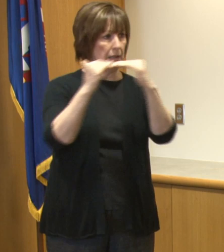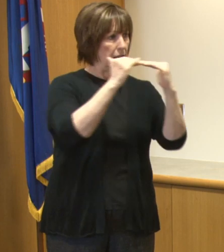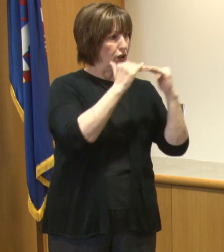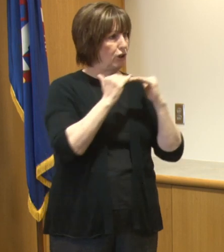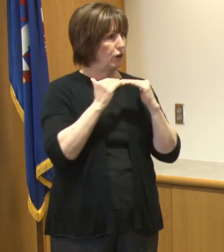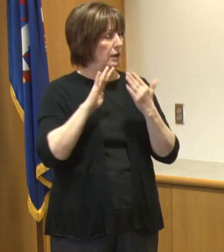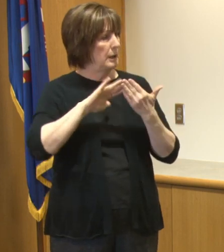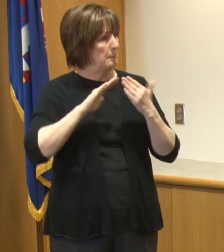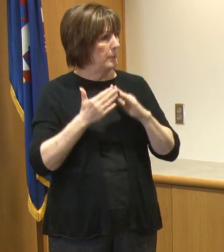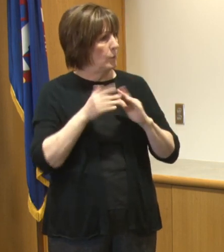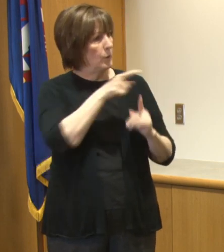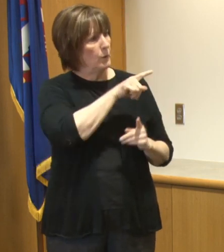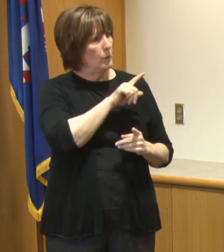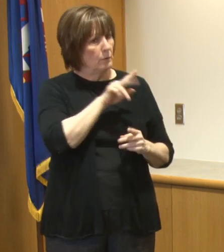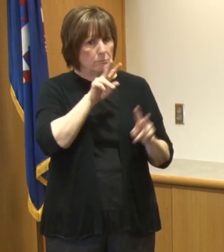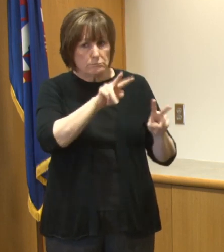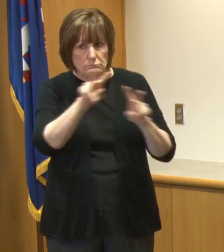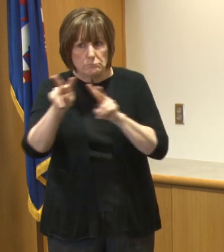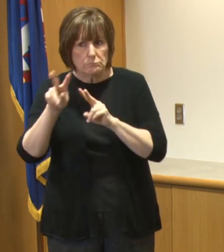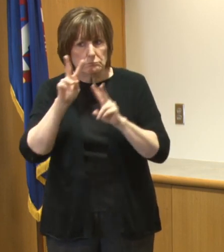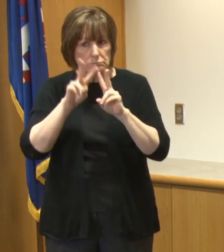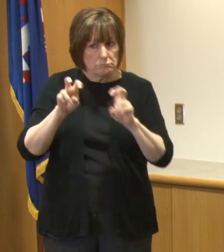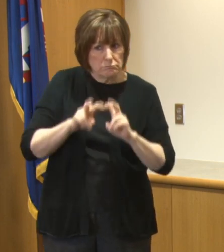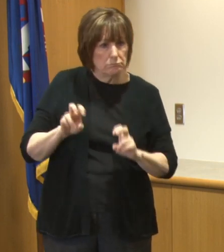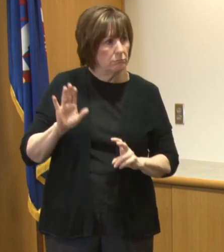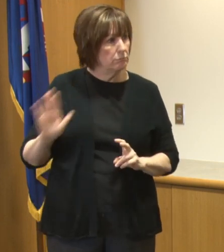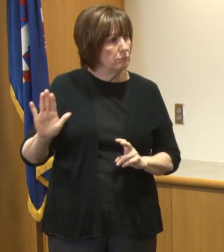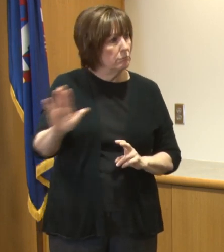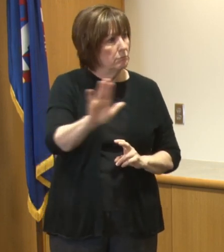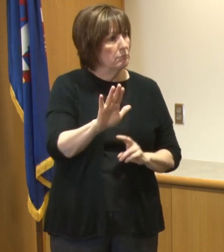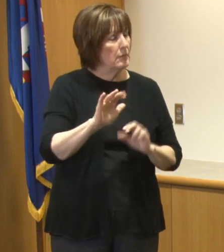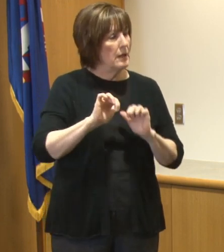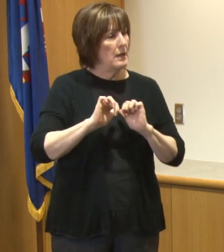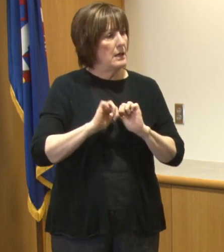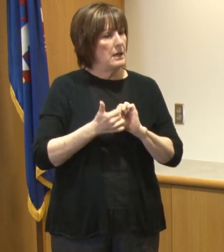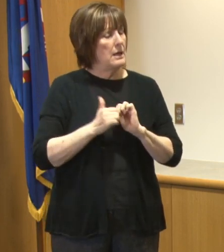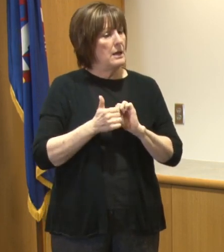sort of communities that you're analyzing to see how